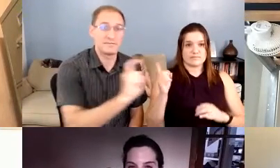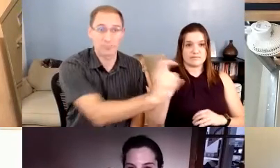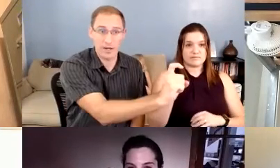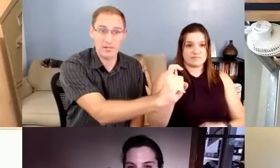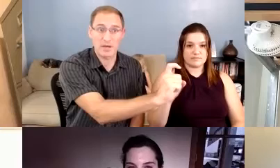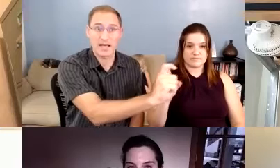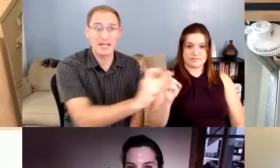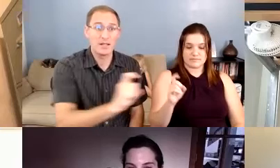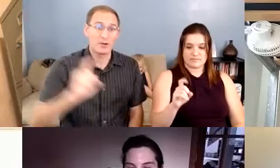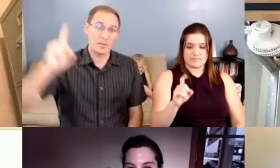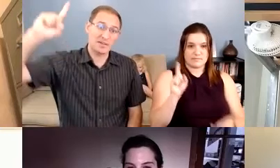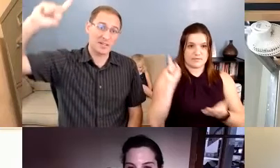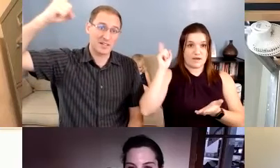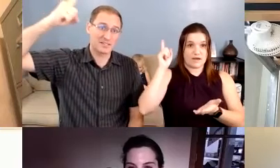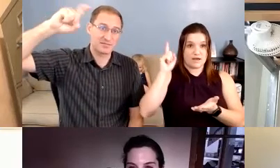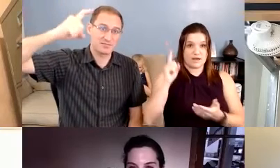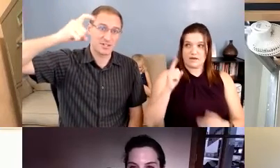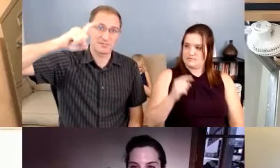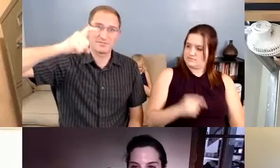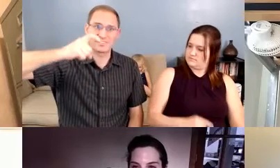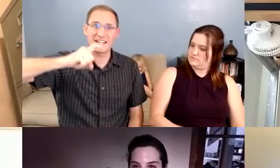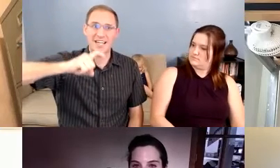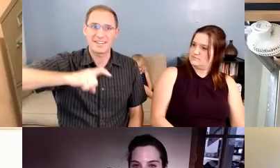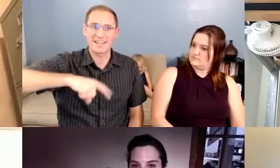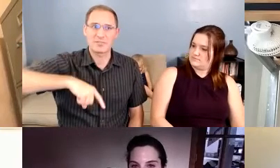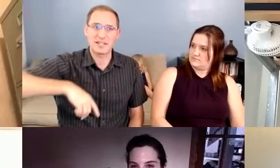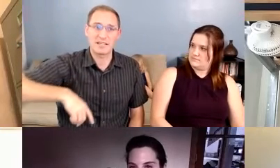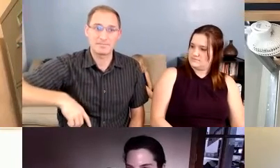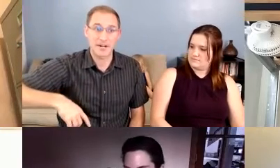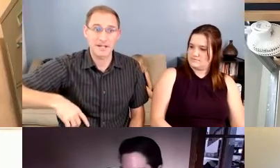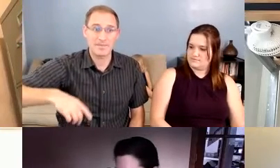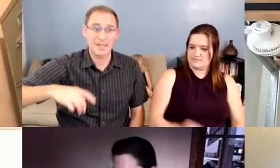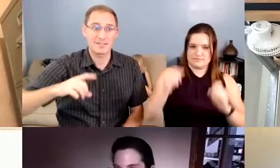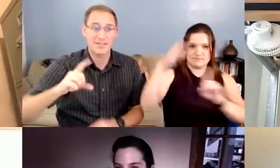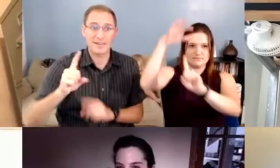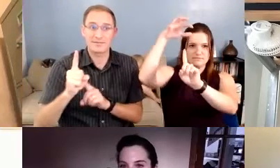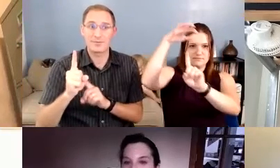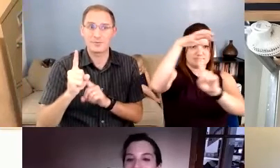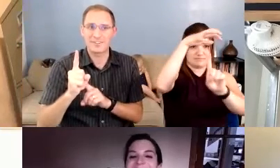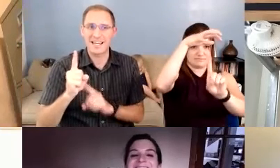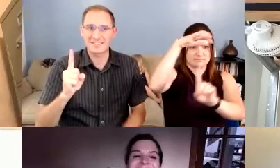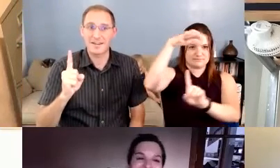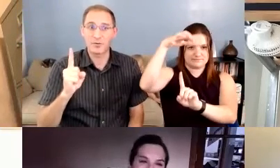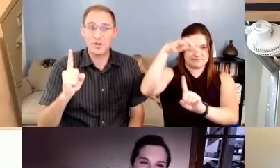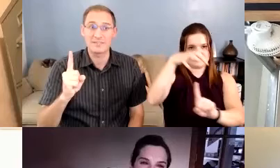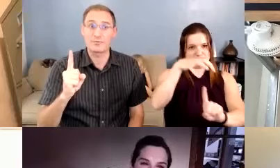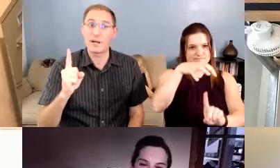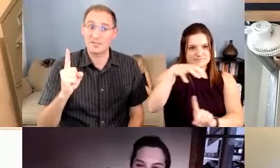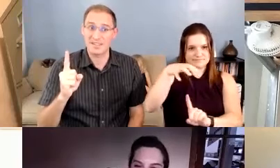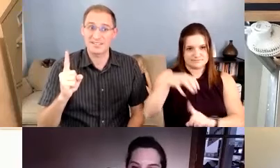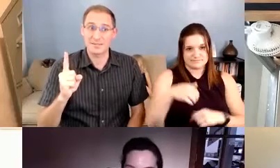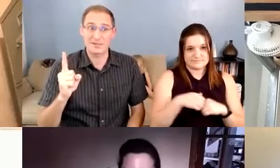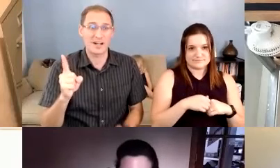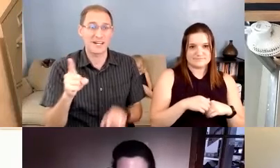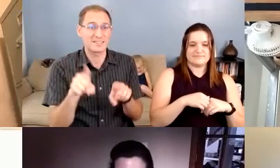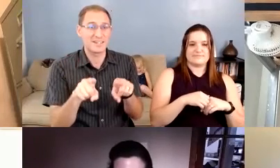somebody running by, or maybe somebody's, skydiving out of a plane, right? And so that classifier 1